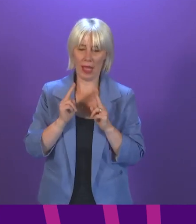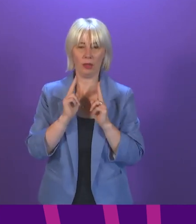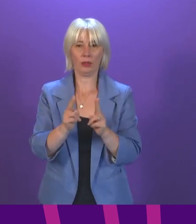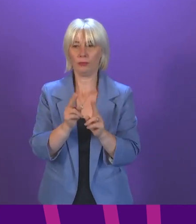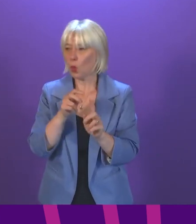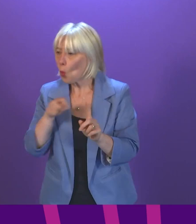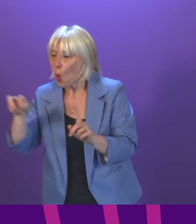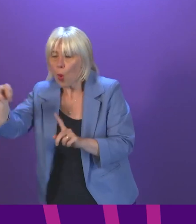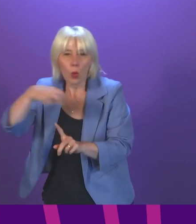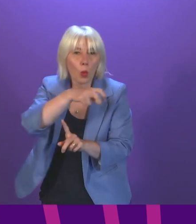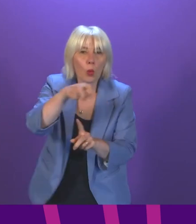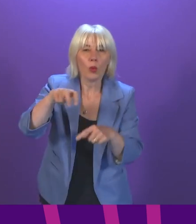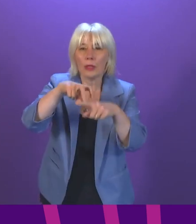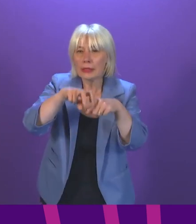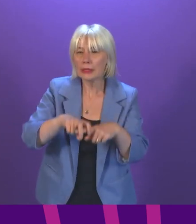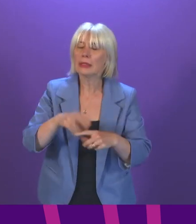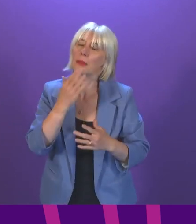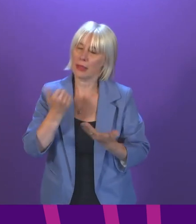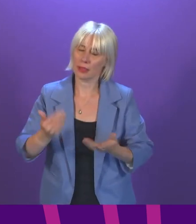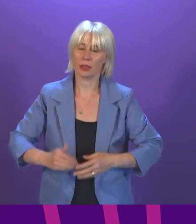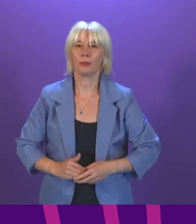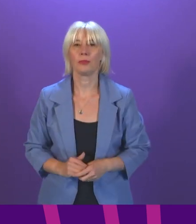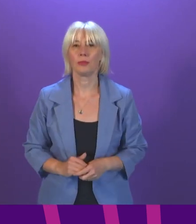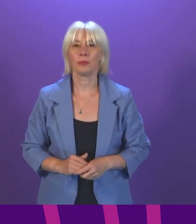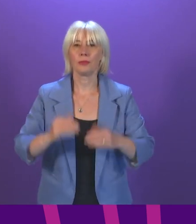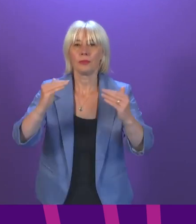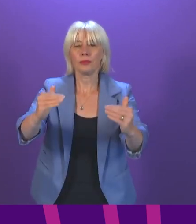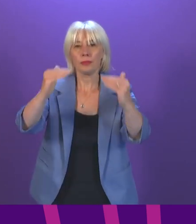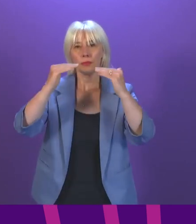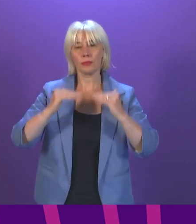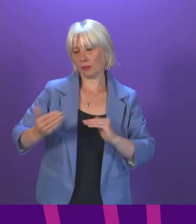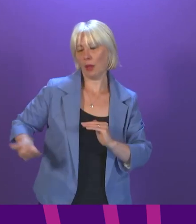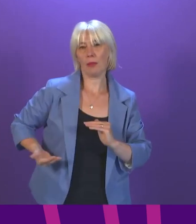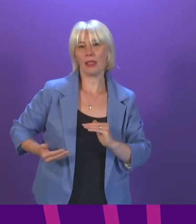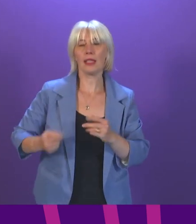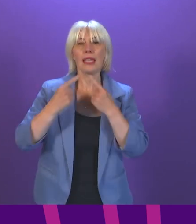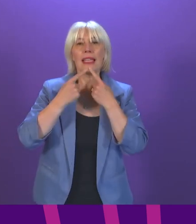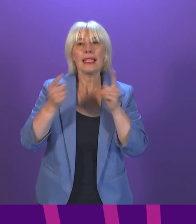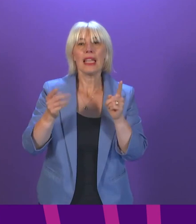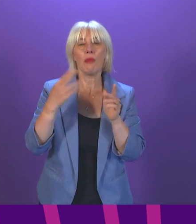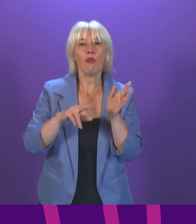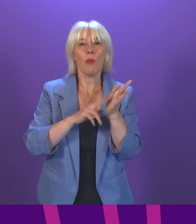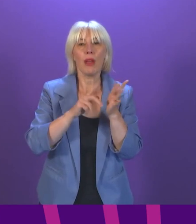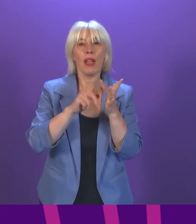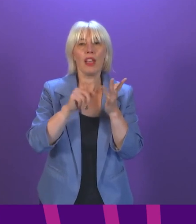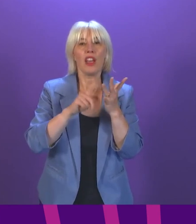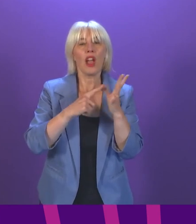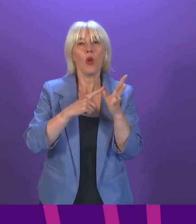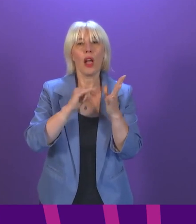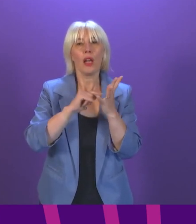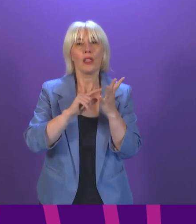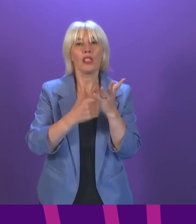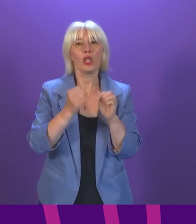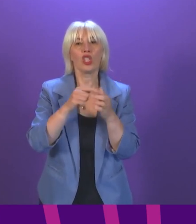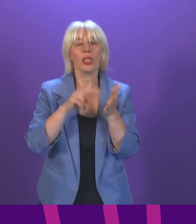to access your seat and when moving around the Chamber. The next item of business is a statement by Nicola Sturgeon on Covid-19